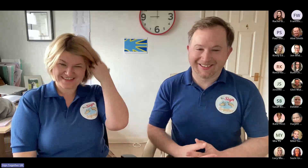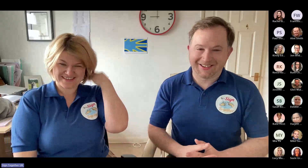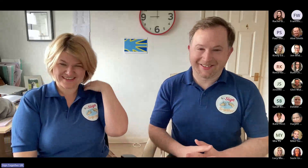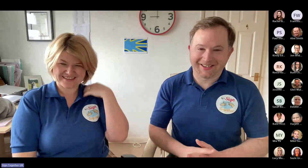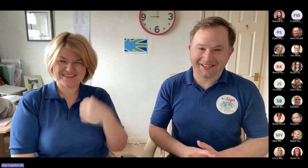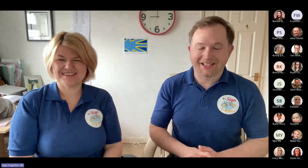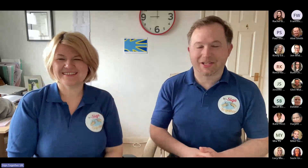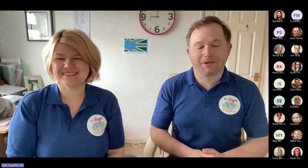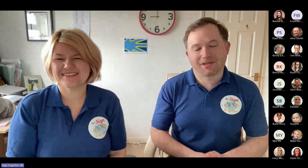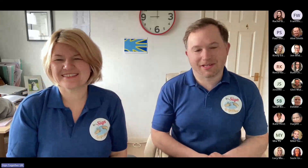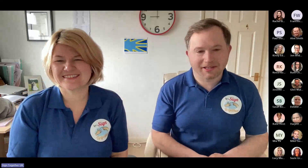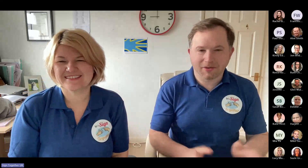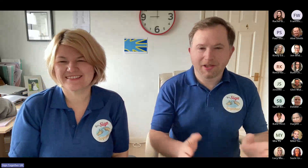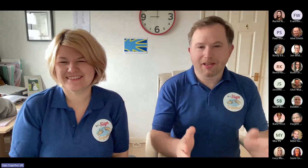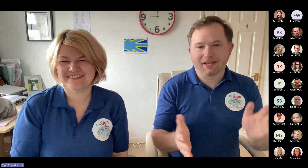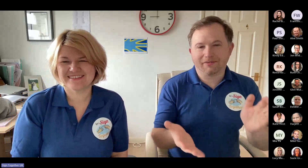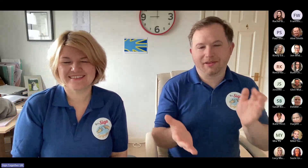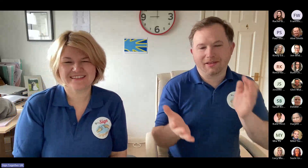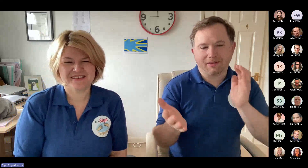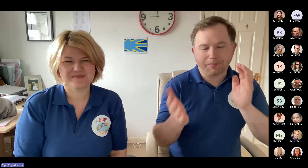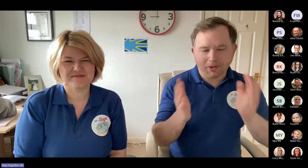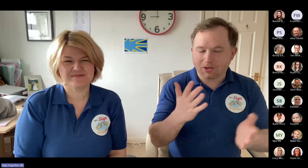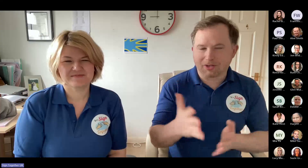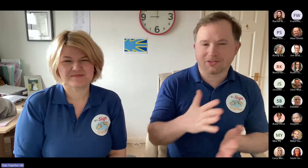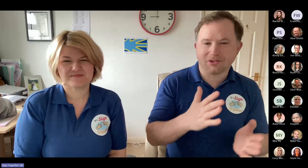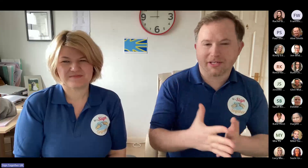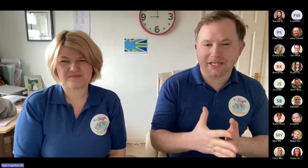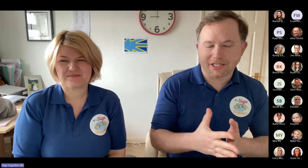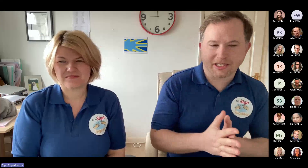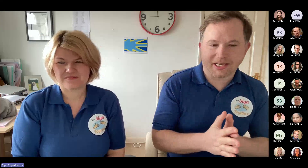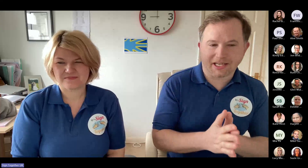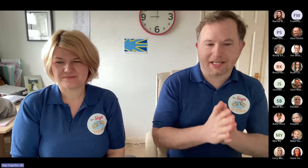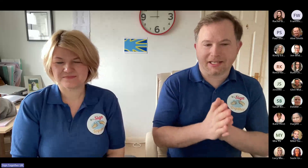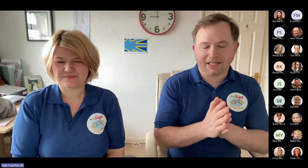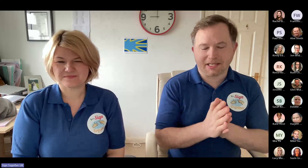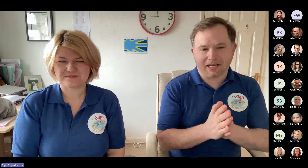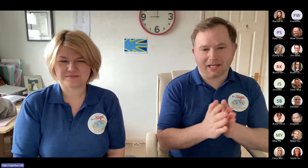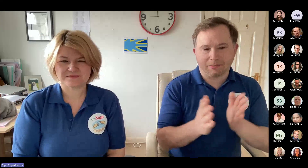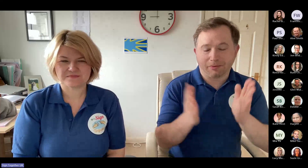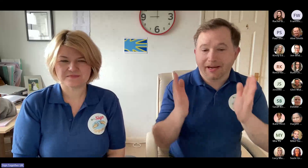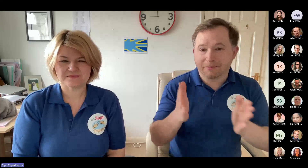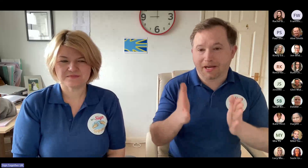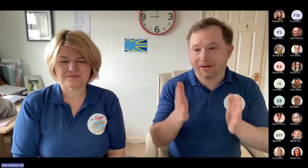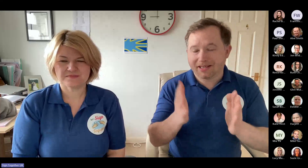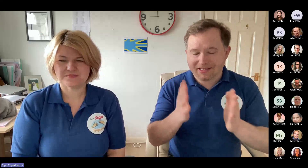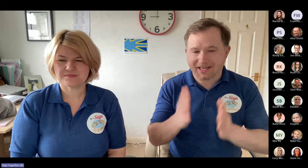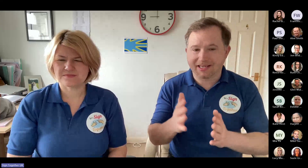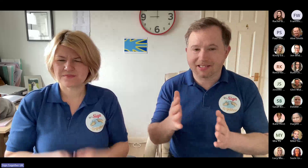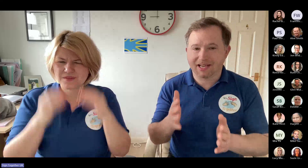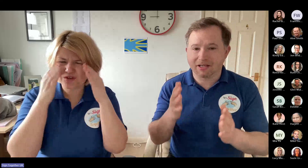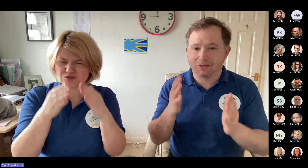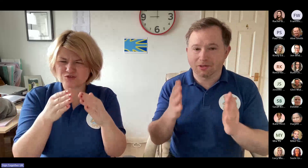Okie dokie. Yeah, so what was I saying? So the pure concentration and brain power it takes in order